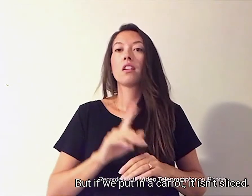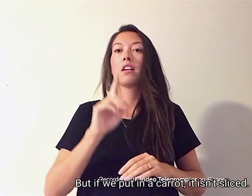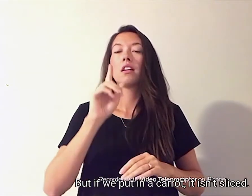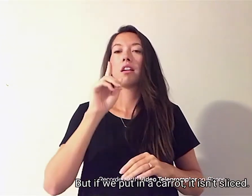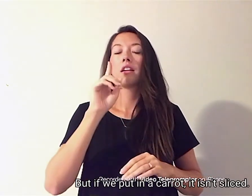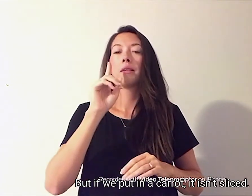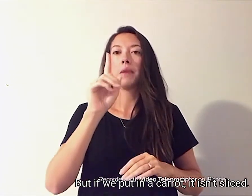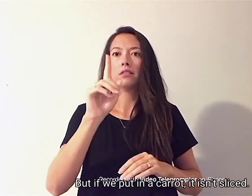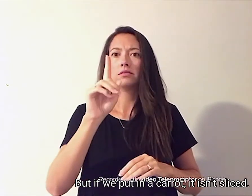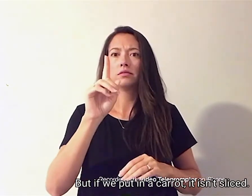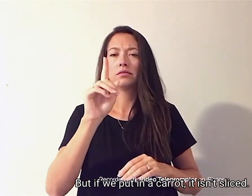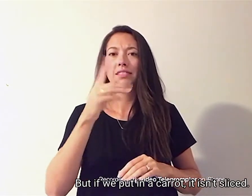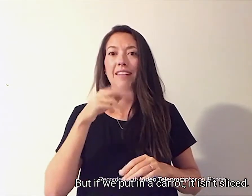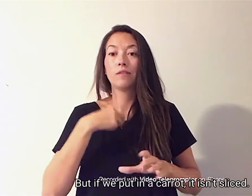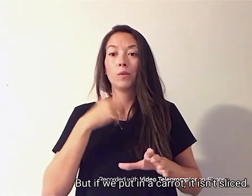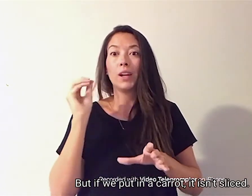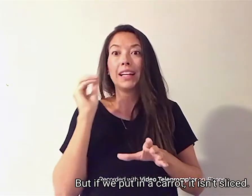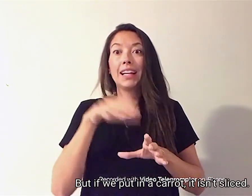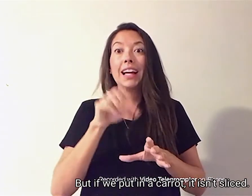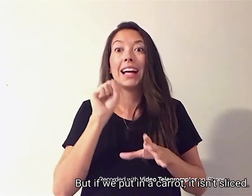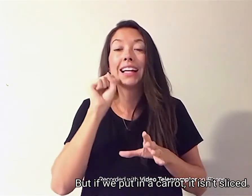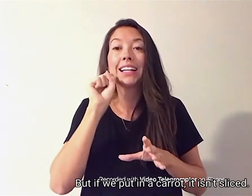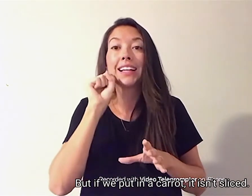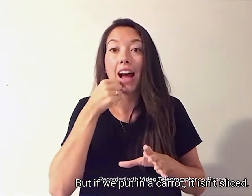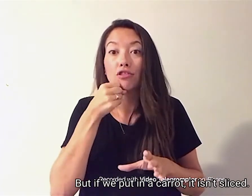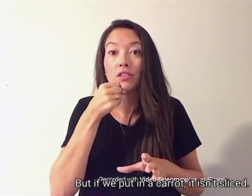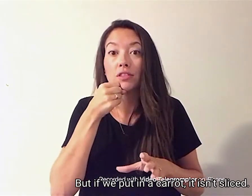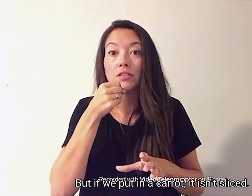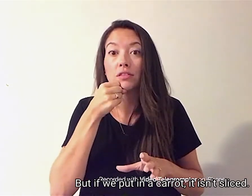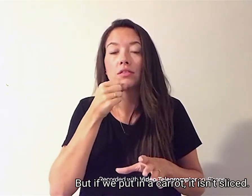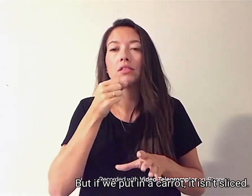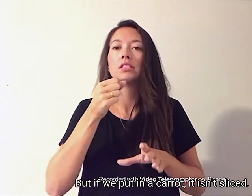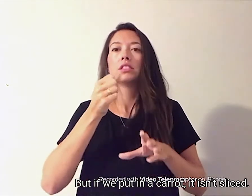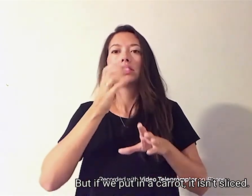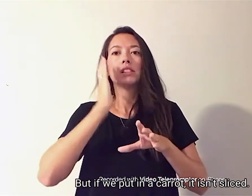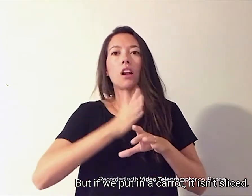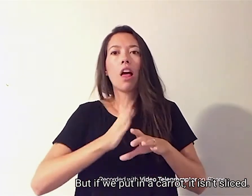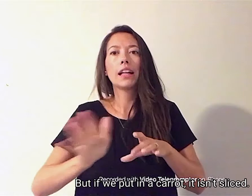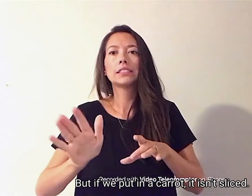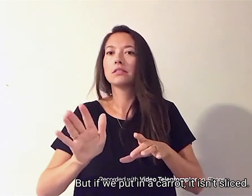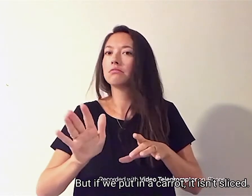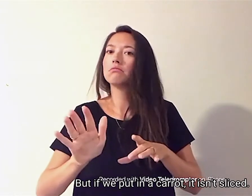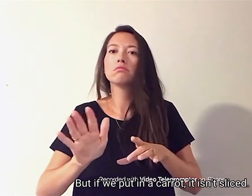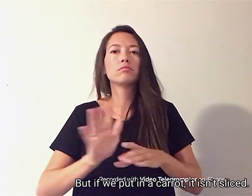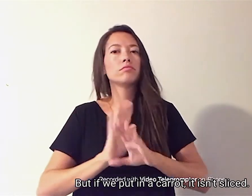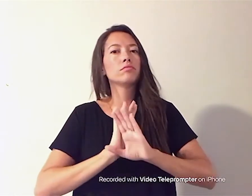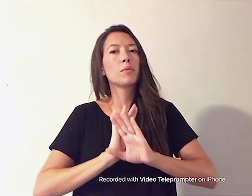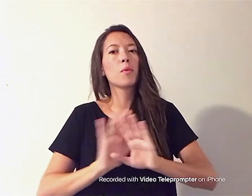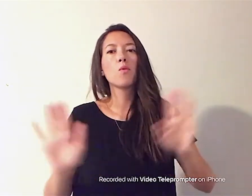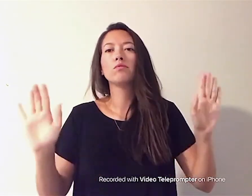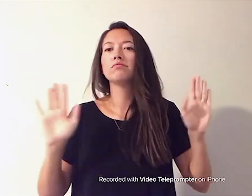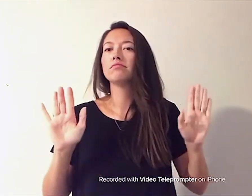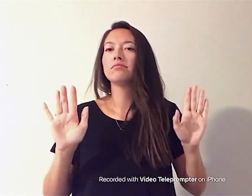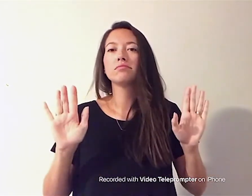But if we put in a carrot, it isn't sliced.